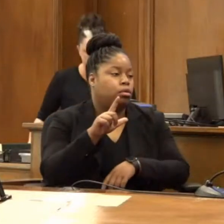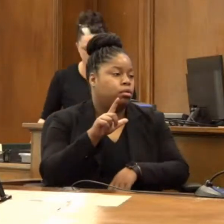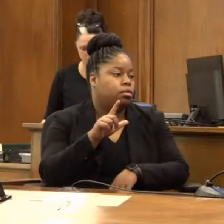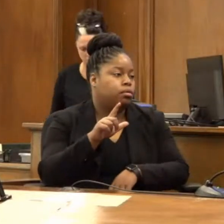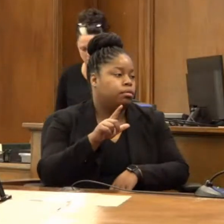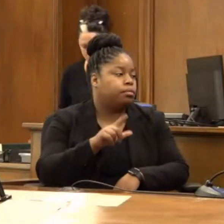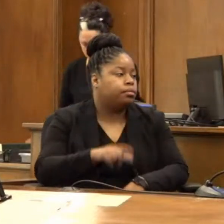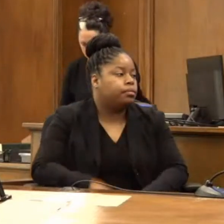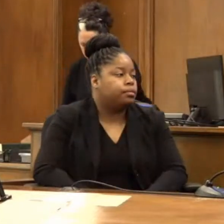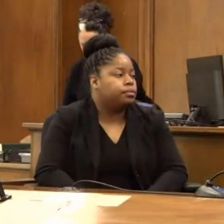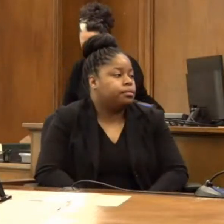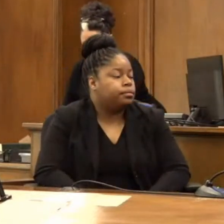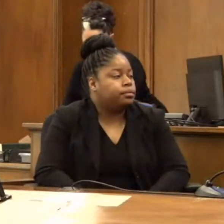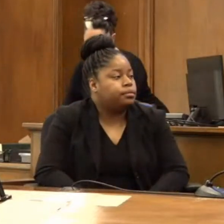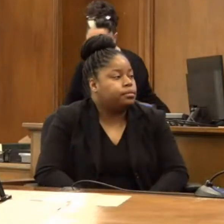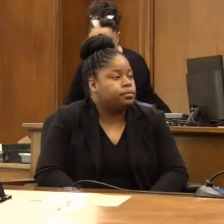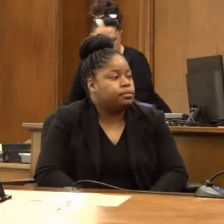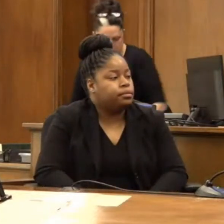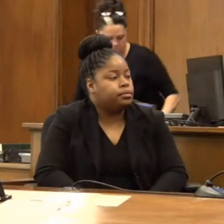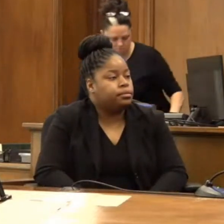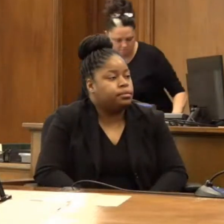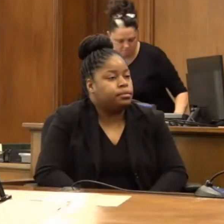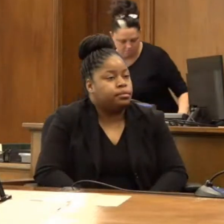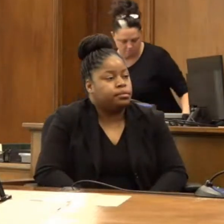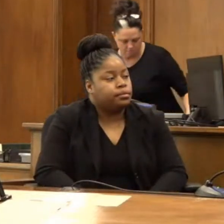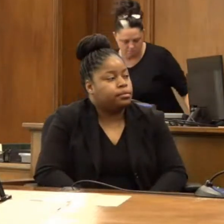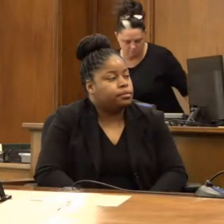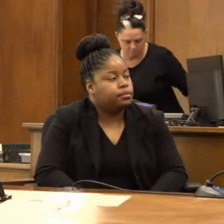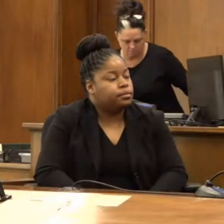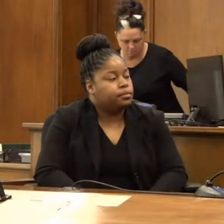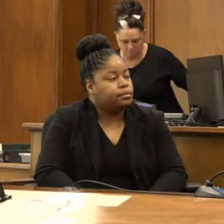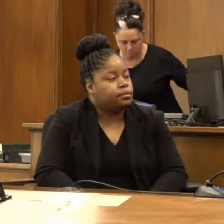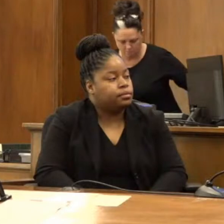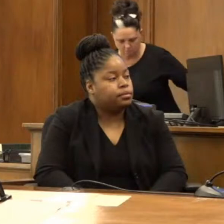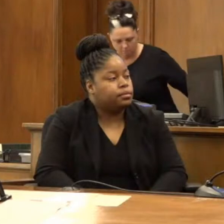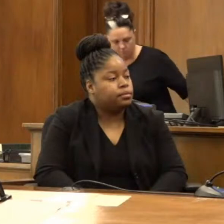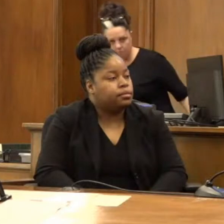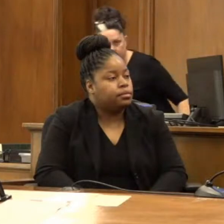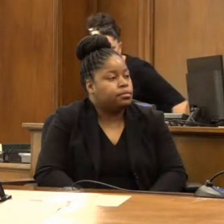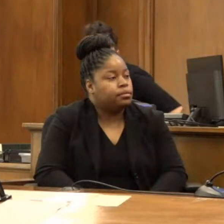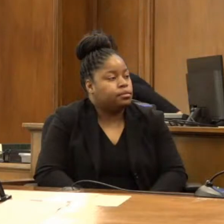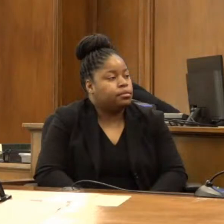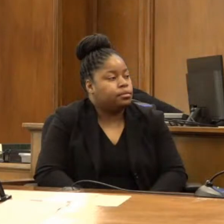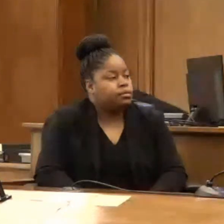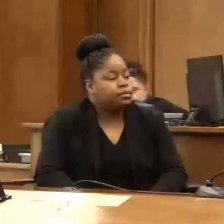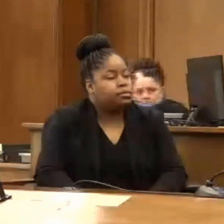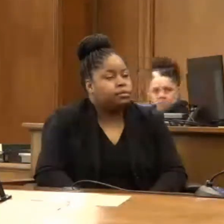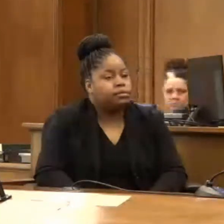He communicates primarily to me in American Sign Language.